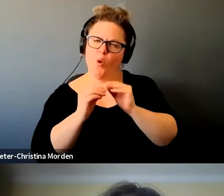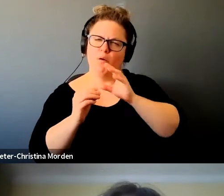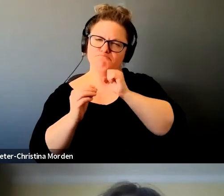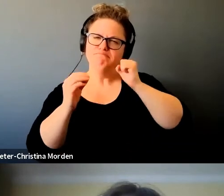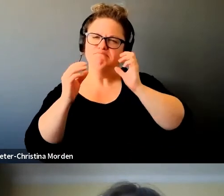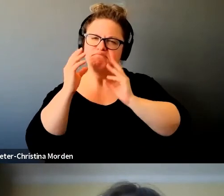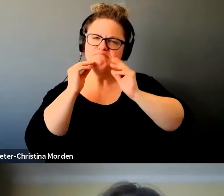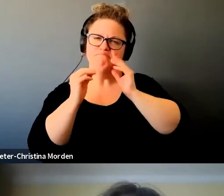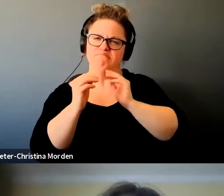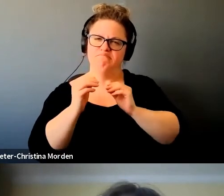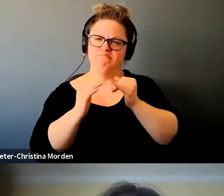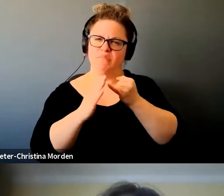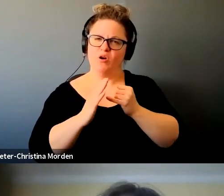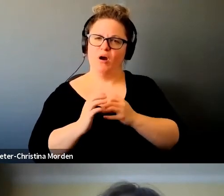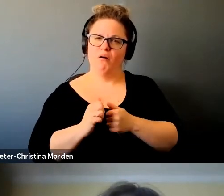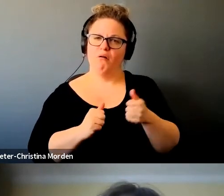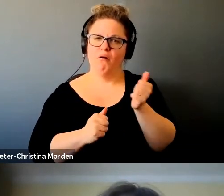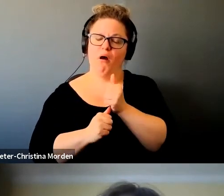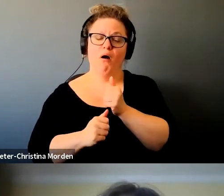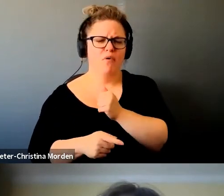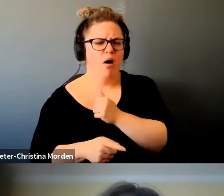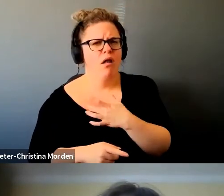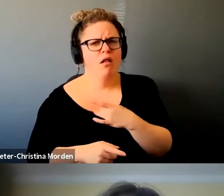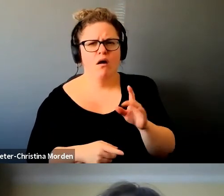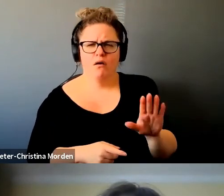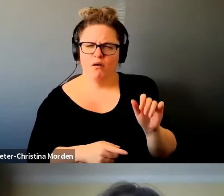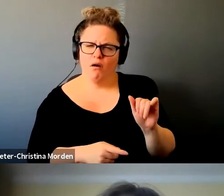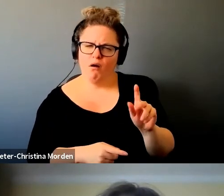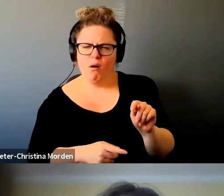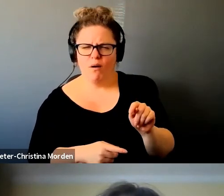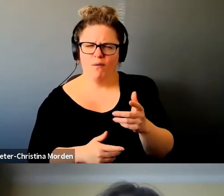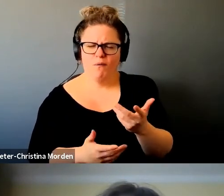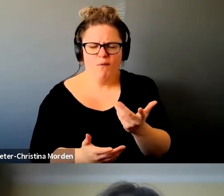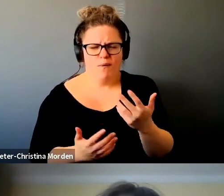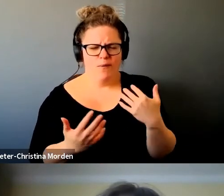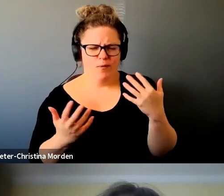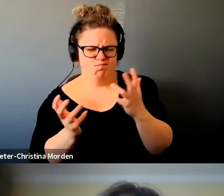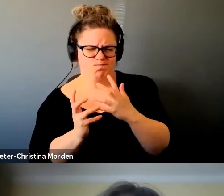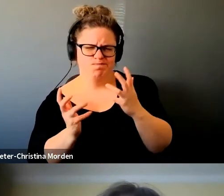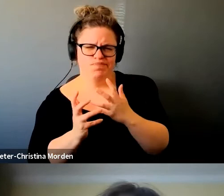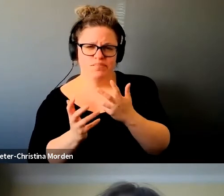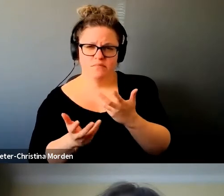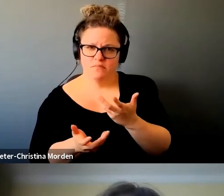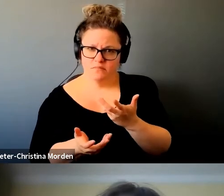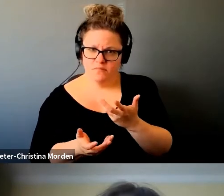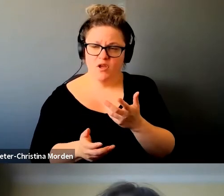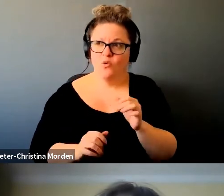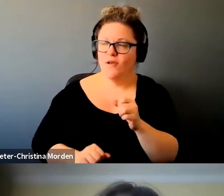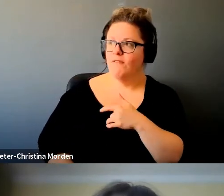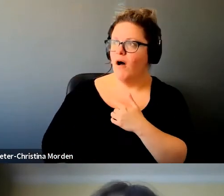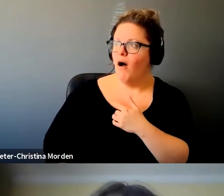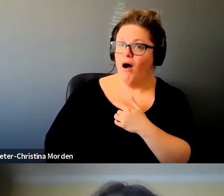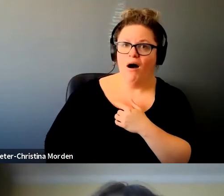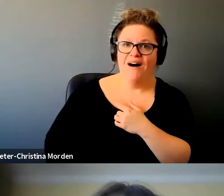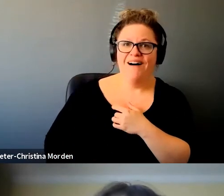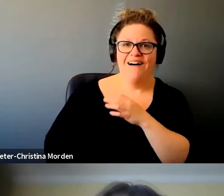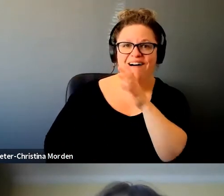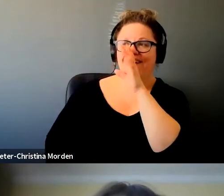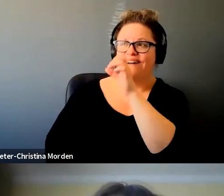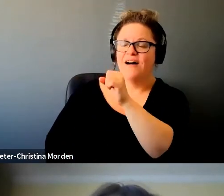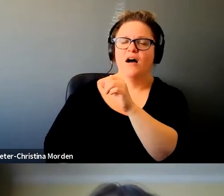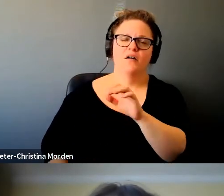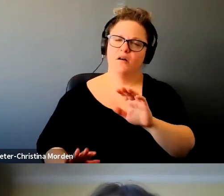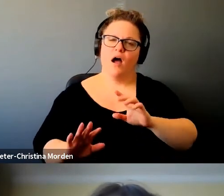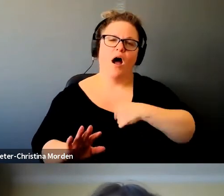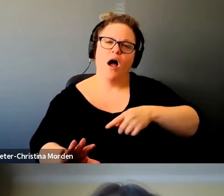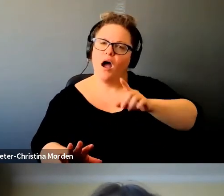really seductive. And unfortunately, and I'm not saying that every time a senior artist